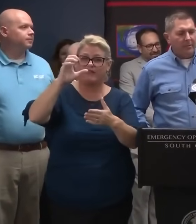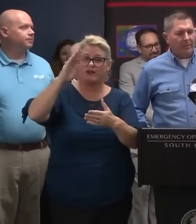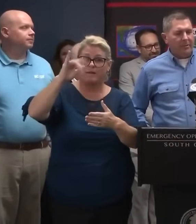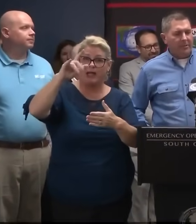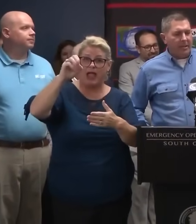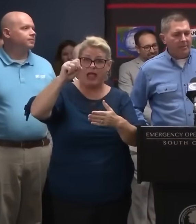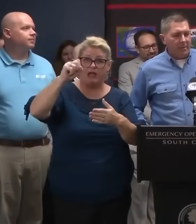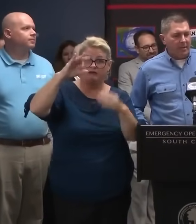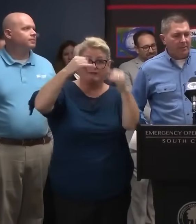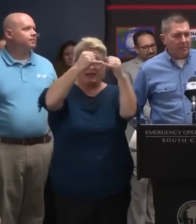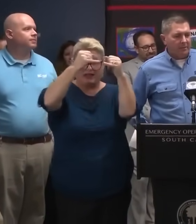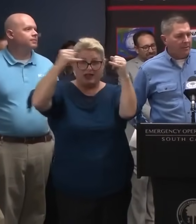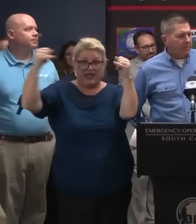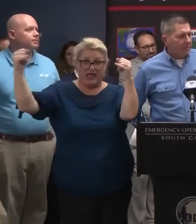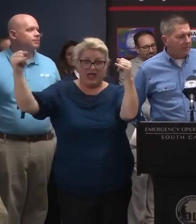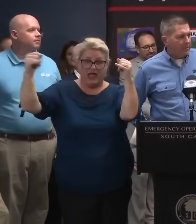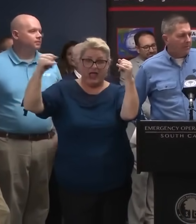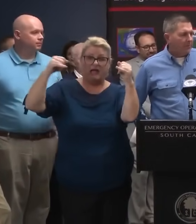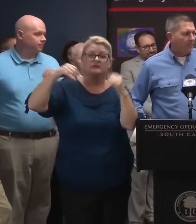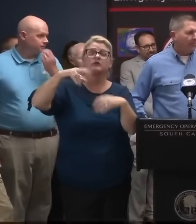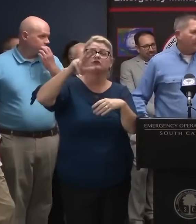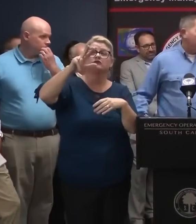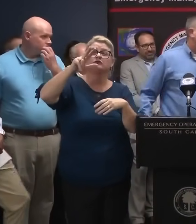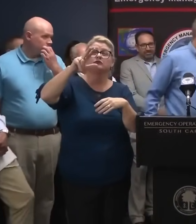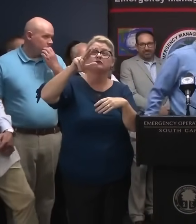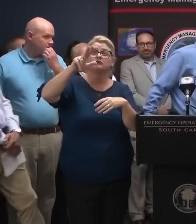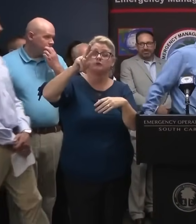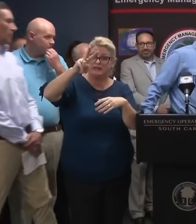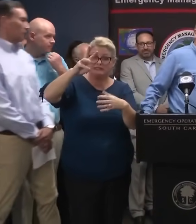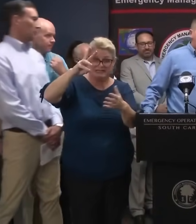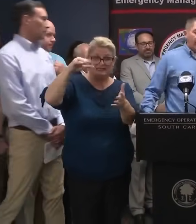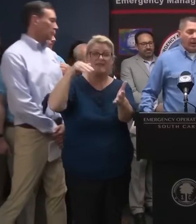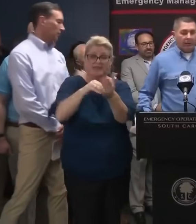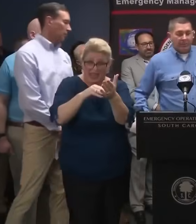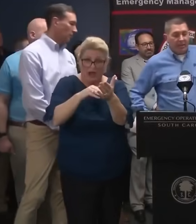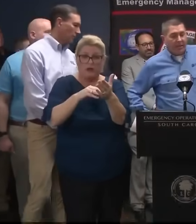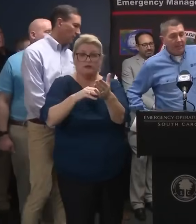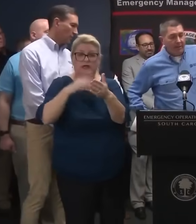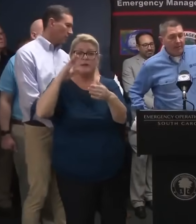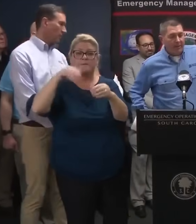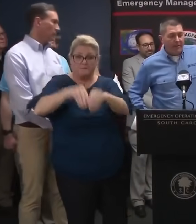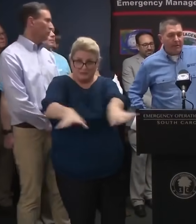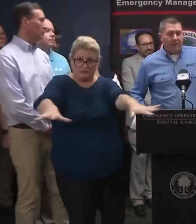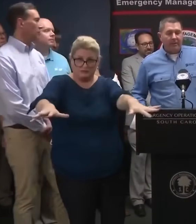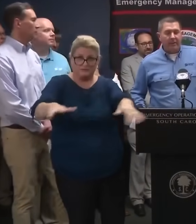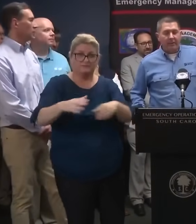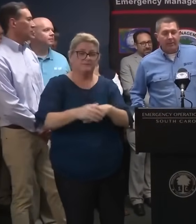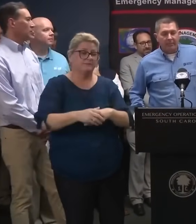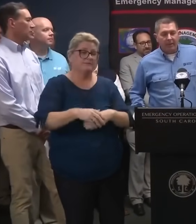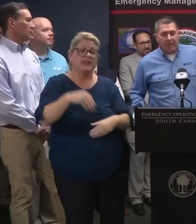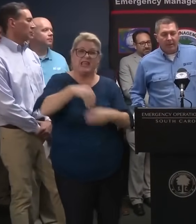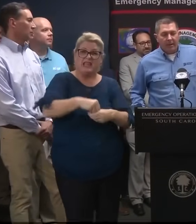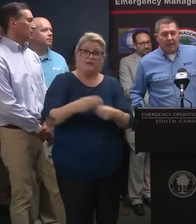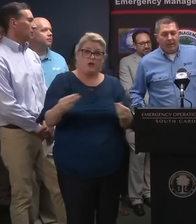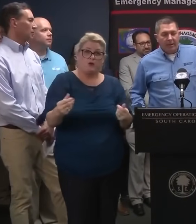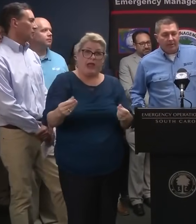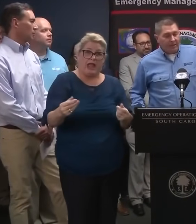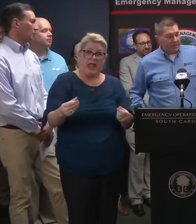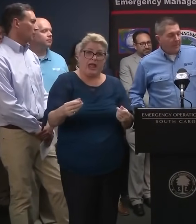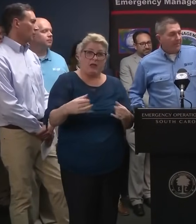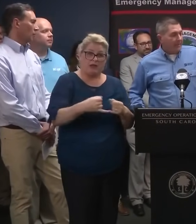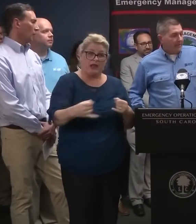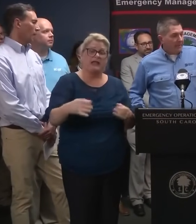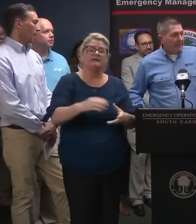transmission, 26,000 miles of distribution. And I will say about the undergrounding,